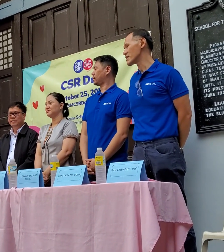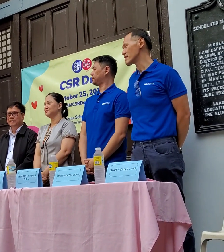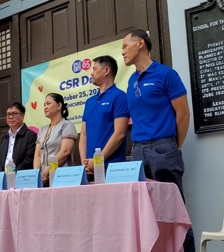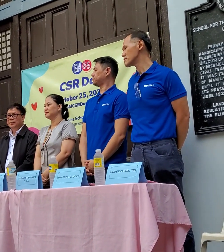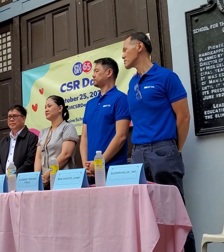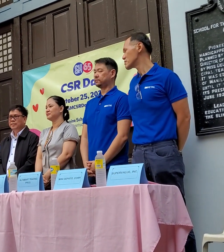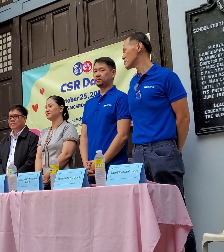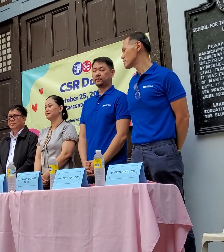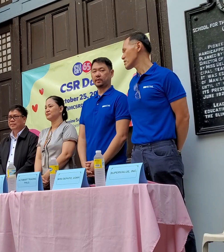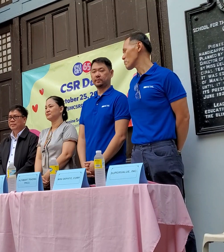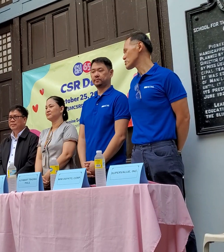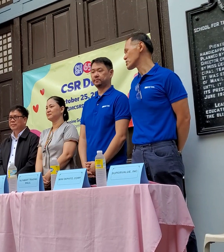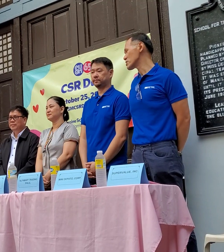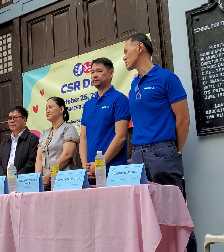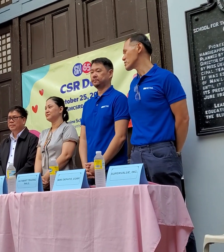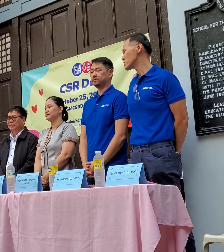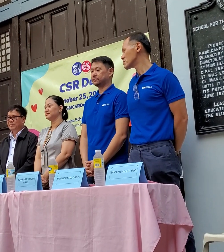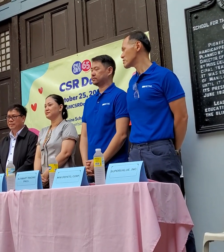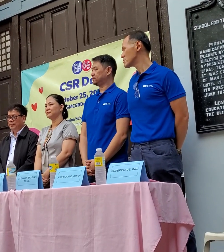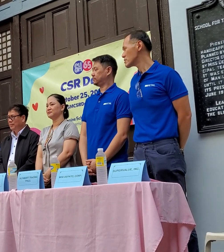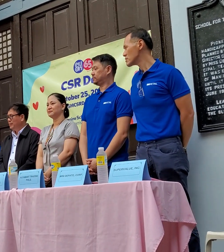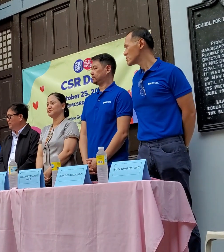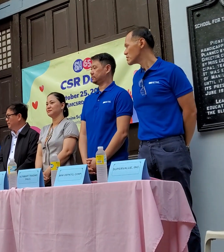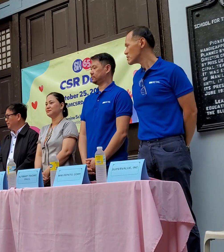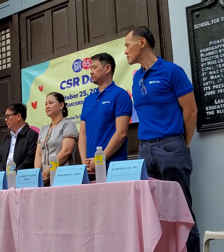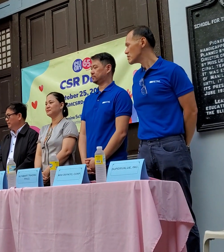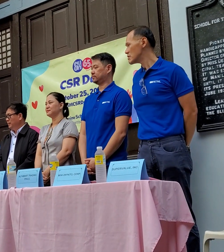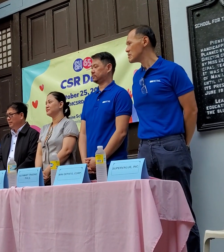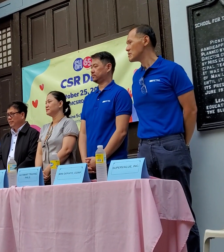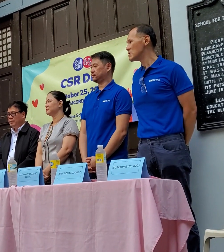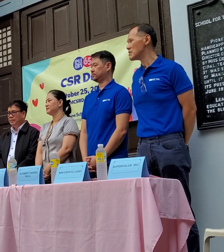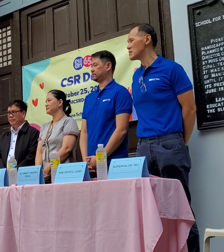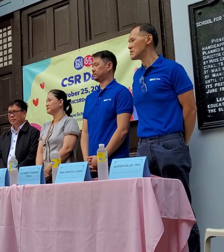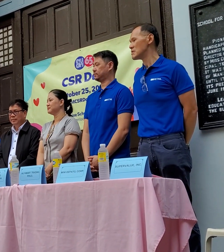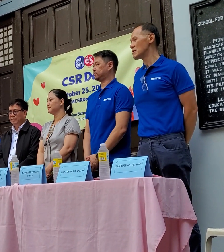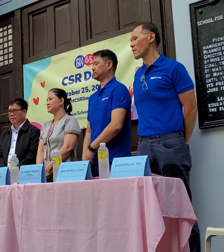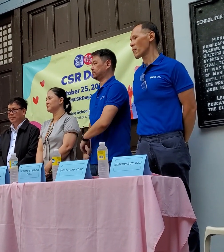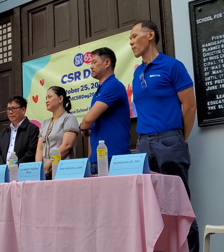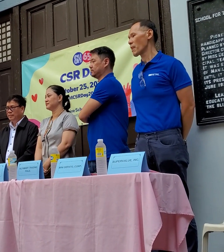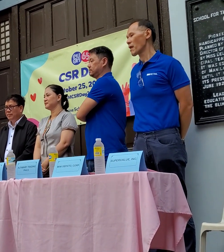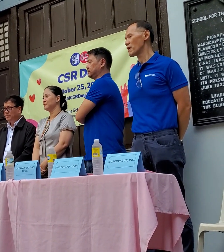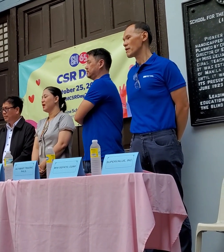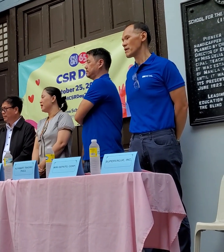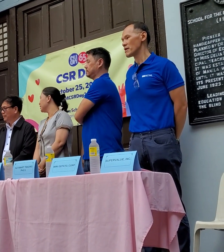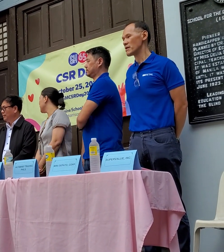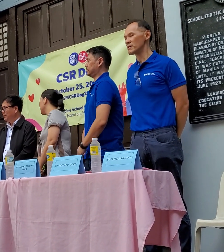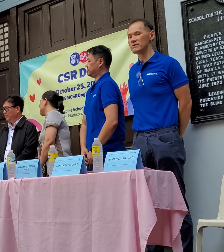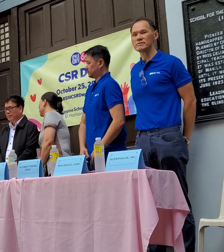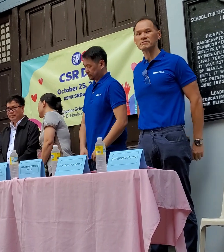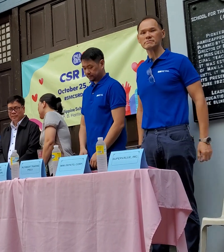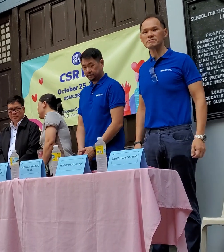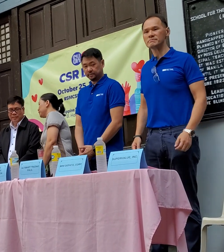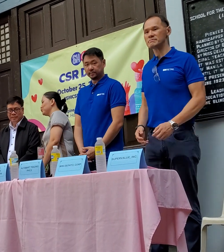We also have Ms. Aurora Dimagiba, Senior HR Manager of SM Supermarket.